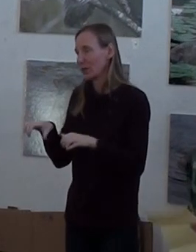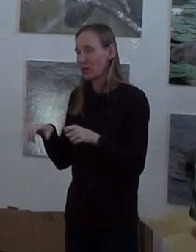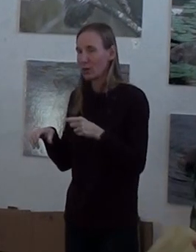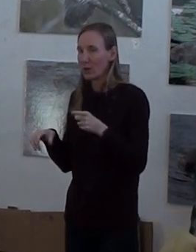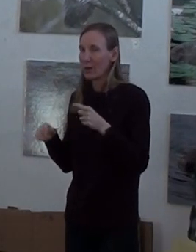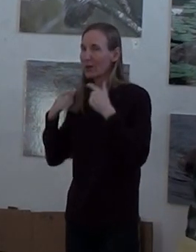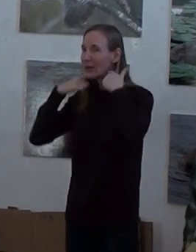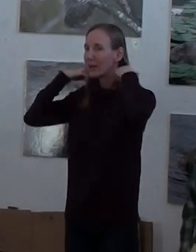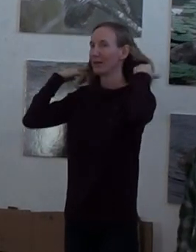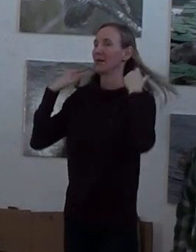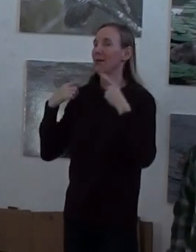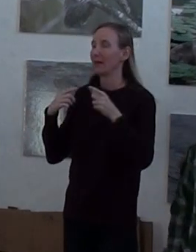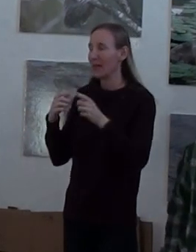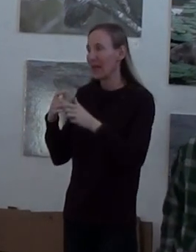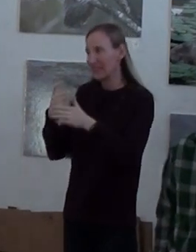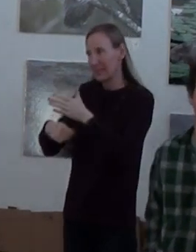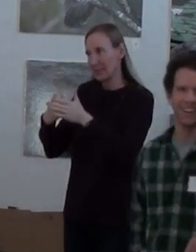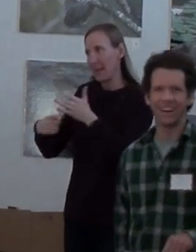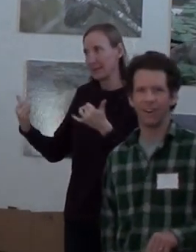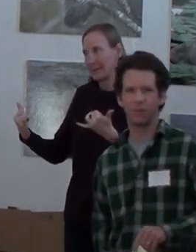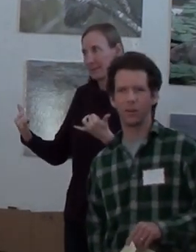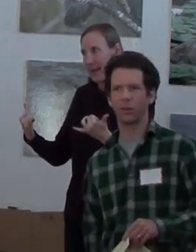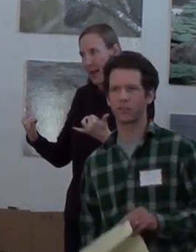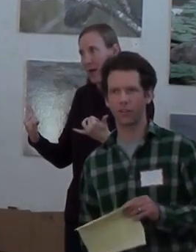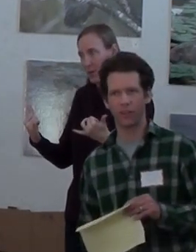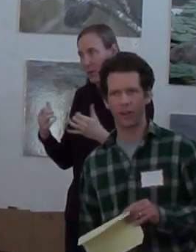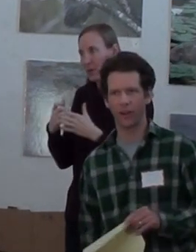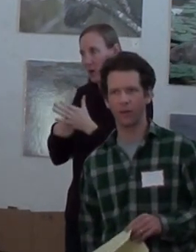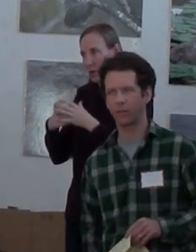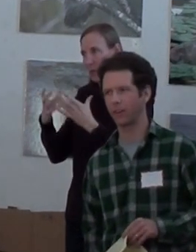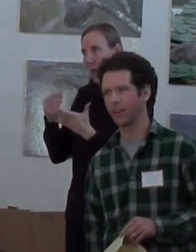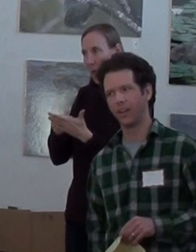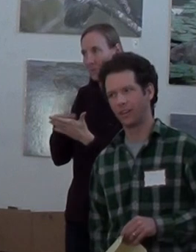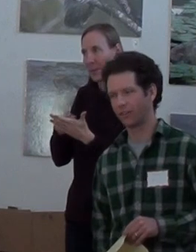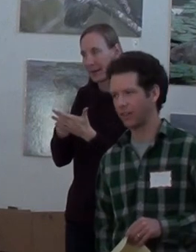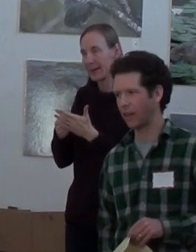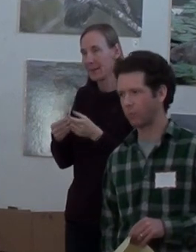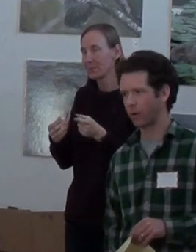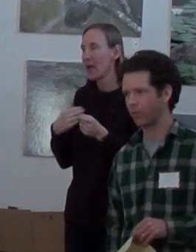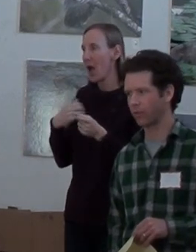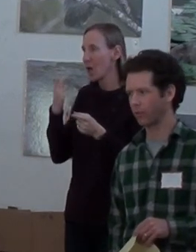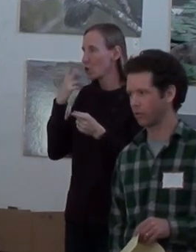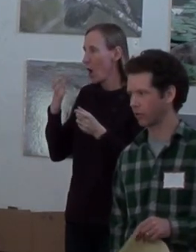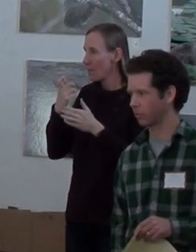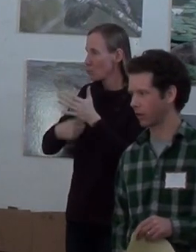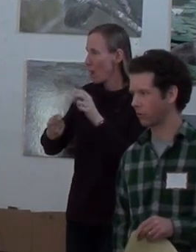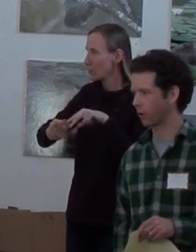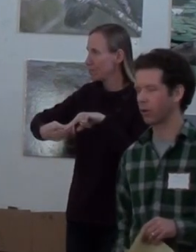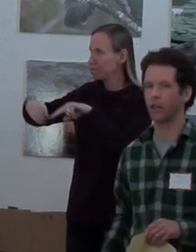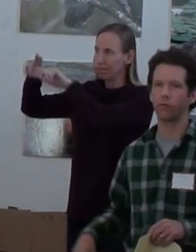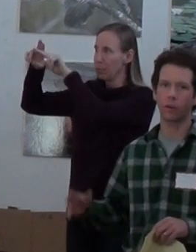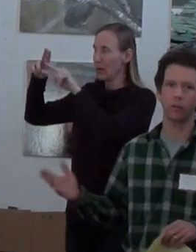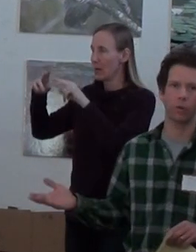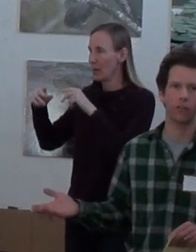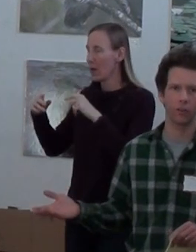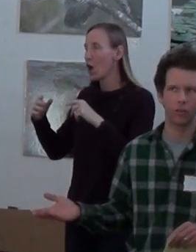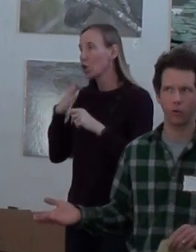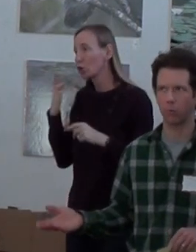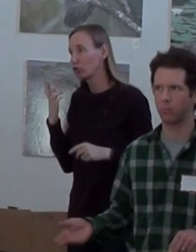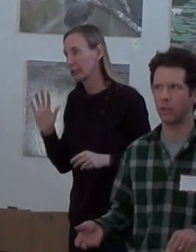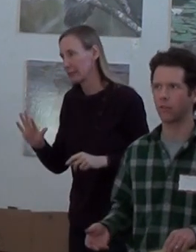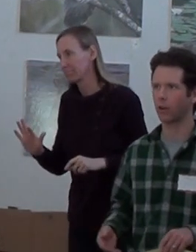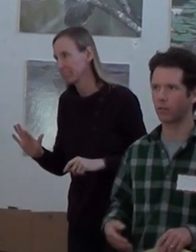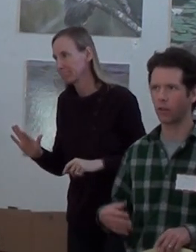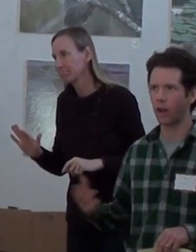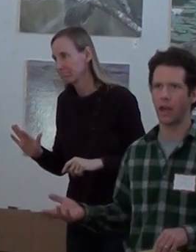by golly, it's becoming a lot. It's very expensive now. I've been doing this just long enough to see how prices have just exploded, and for good reason too.